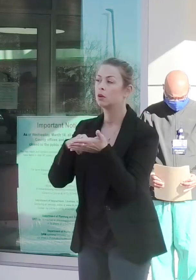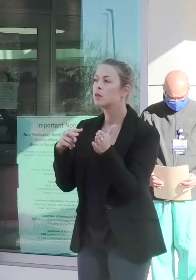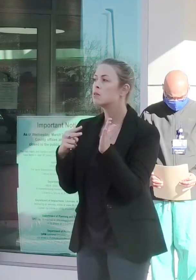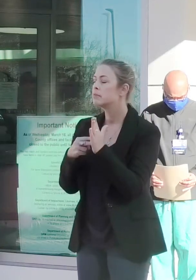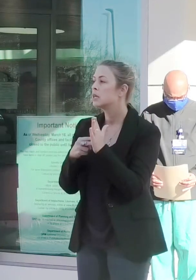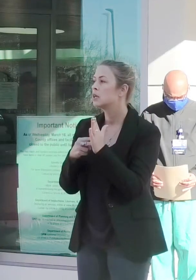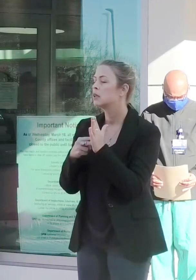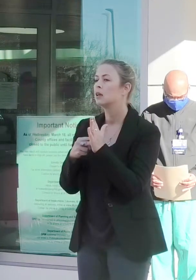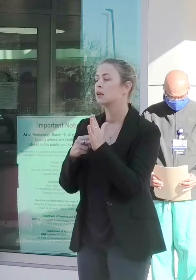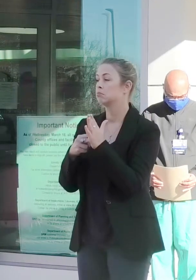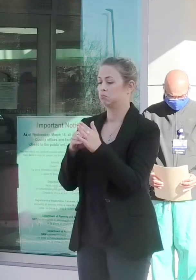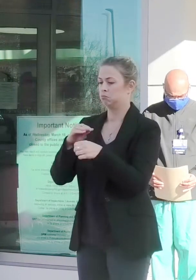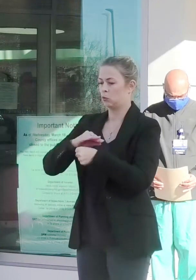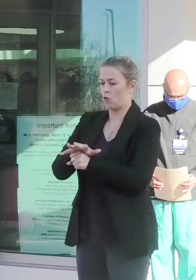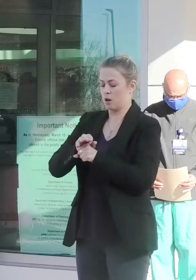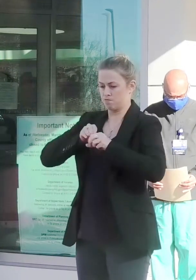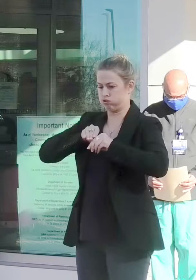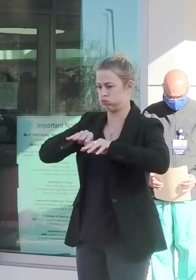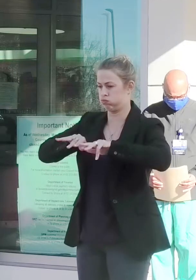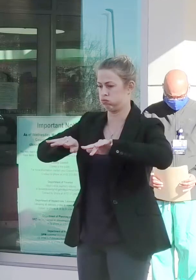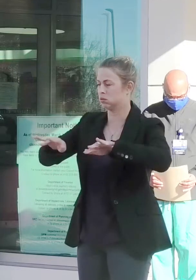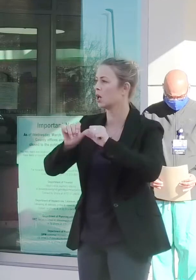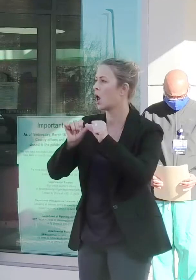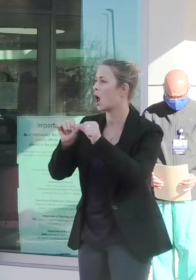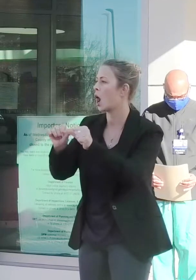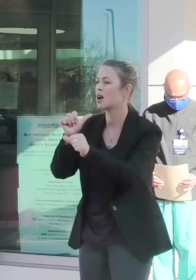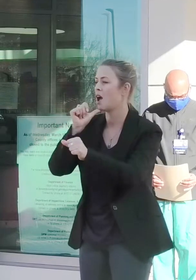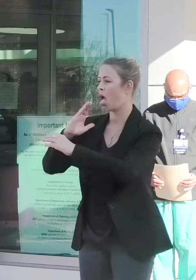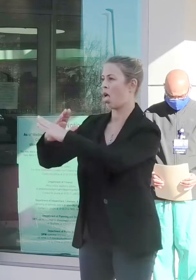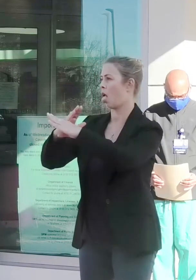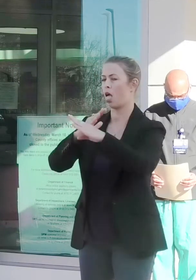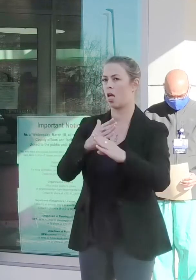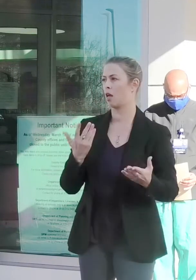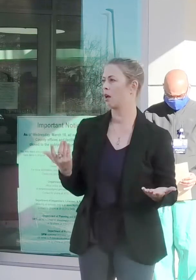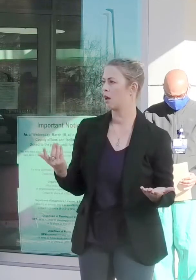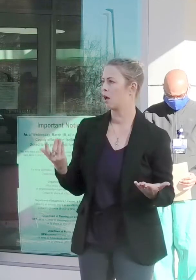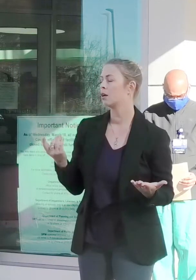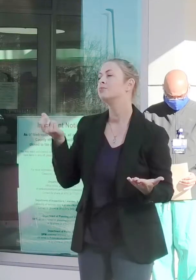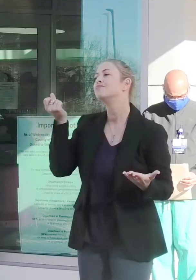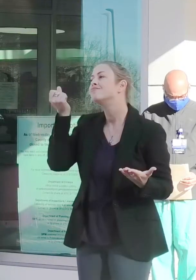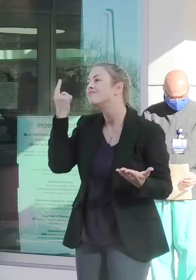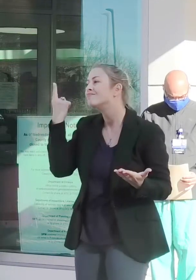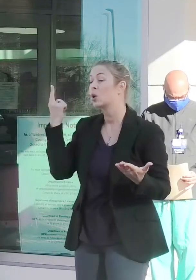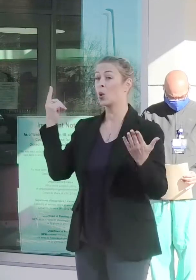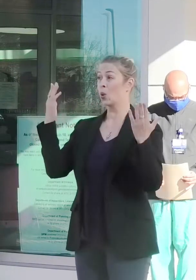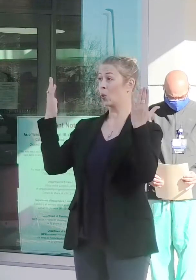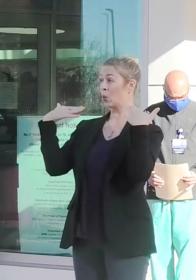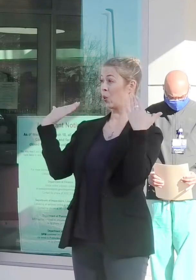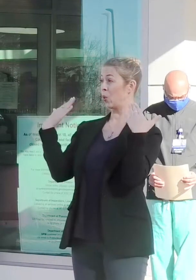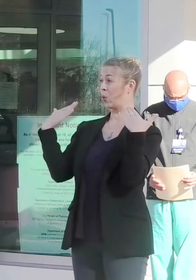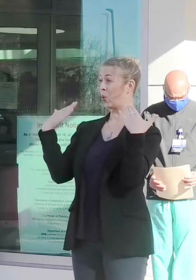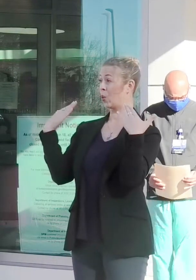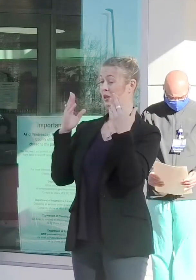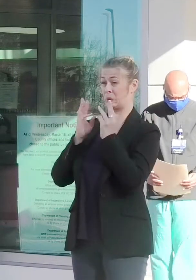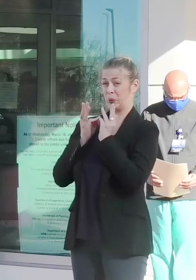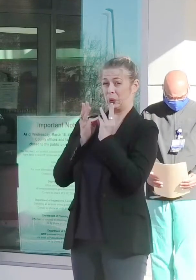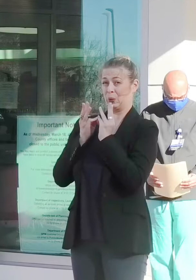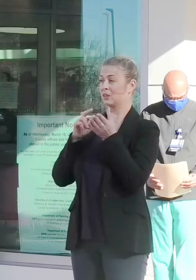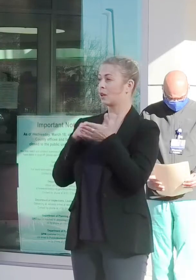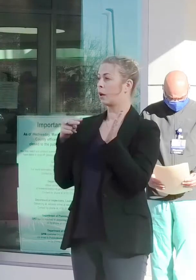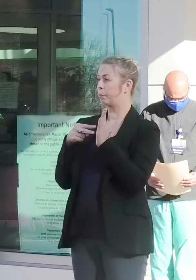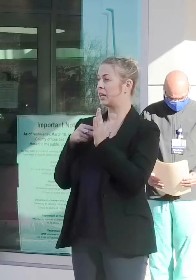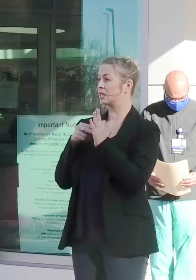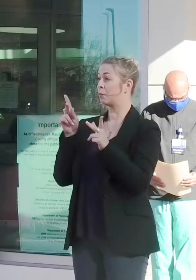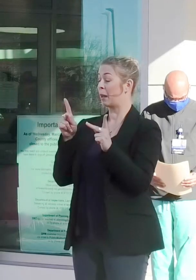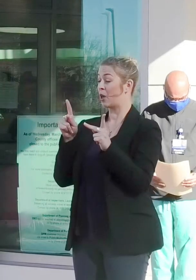spread, and, as expected, the cooler weather with more people congregating indoors has brought a